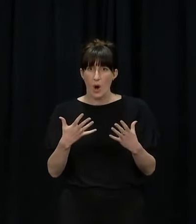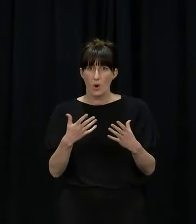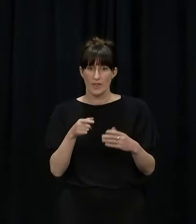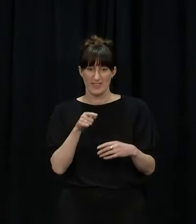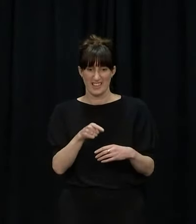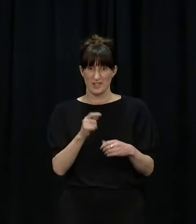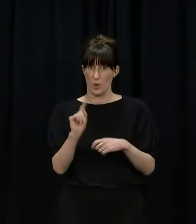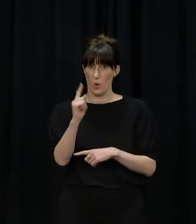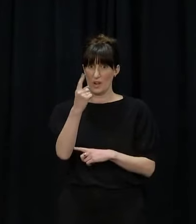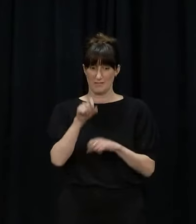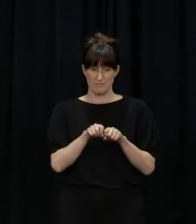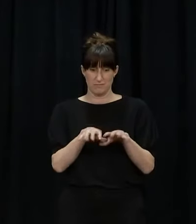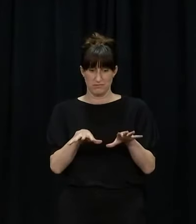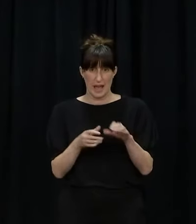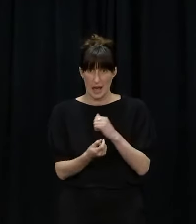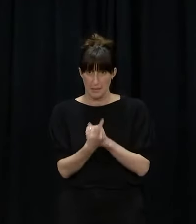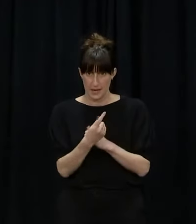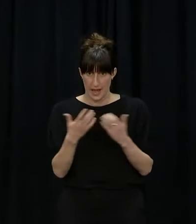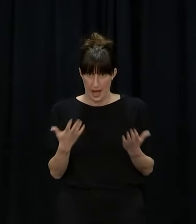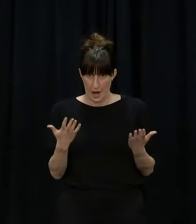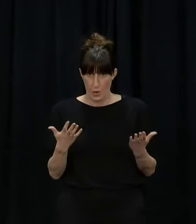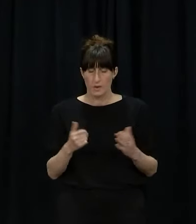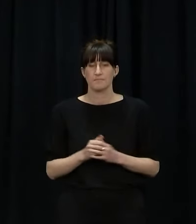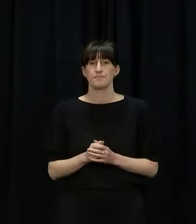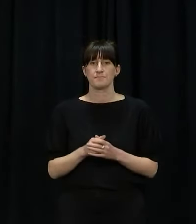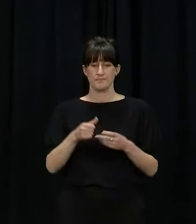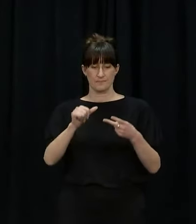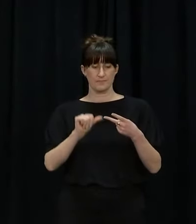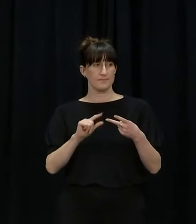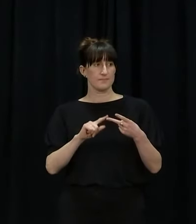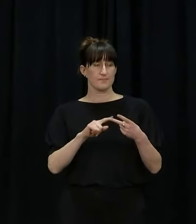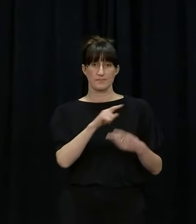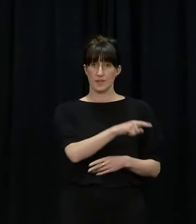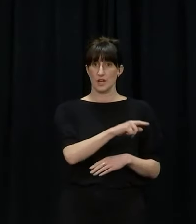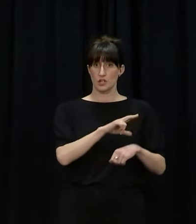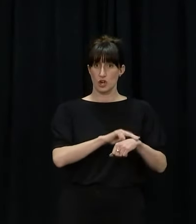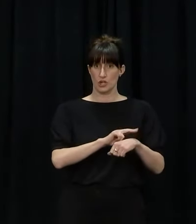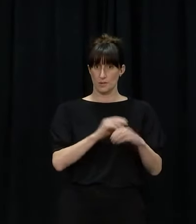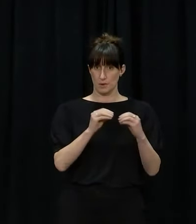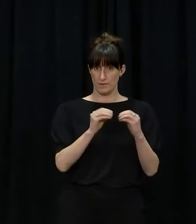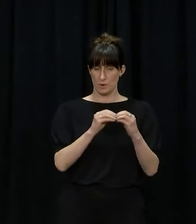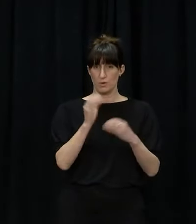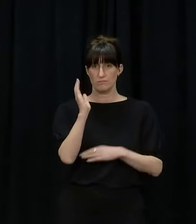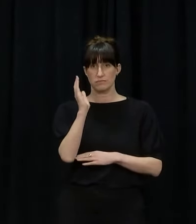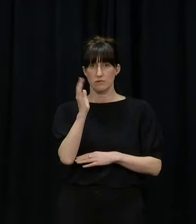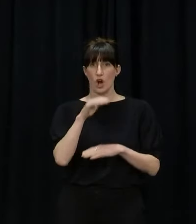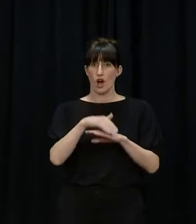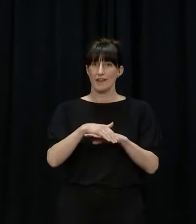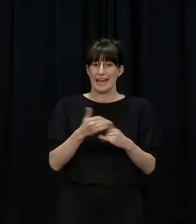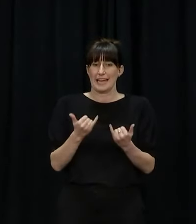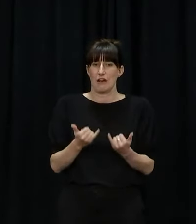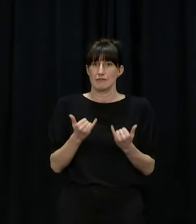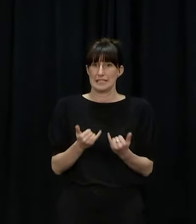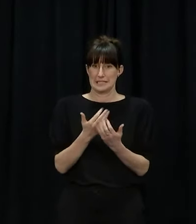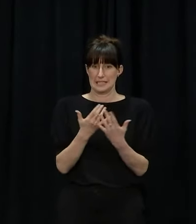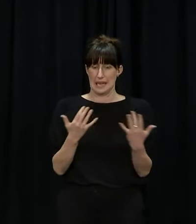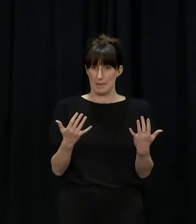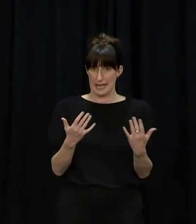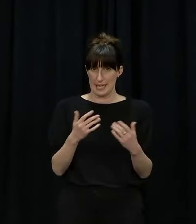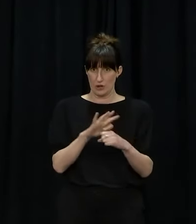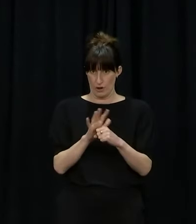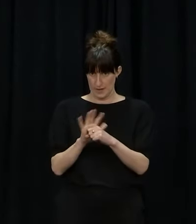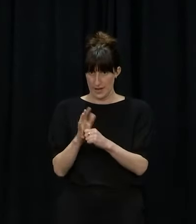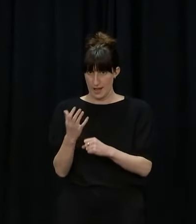Dr. Bloomfield gives us the latest on our current cases, I'll then share some of the work we're doing to accelerate